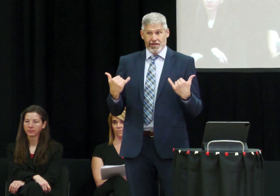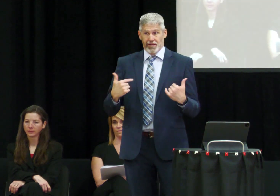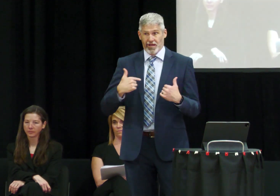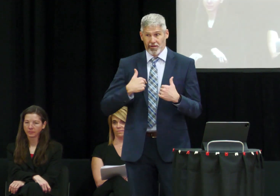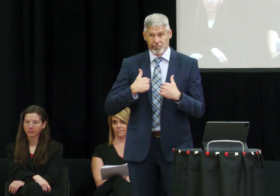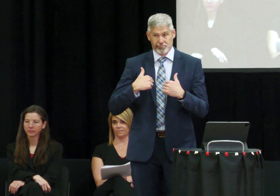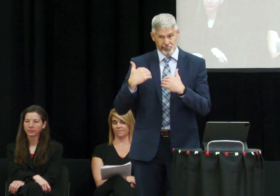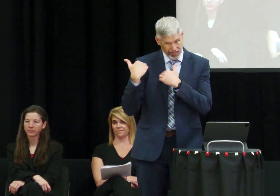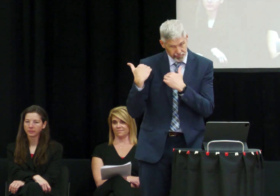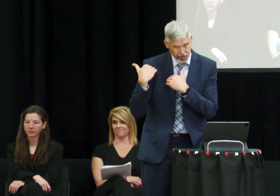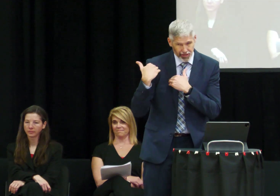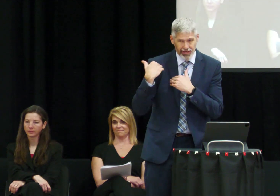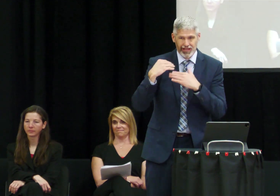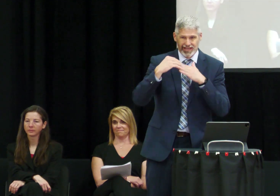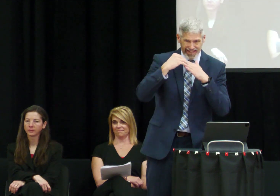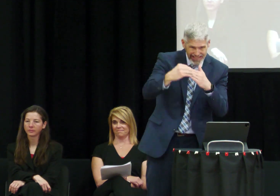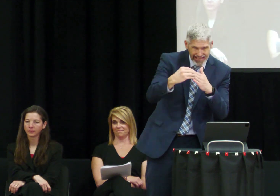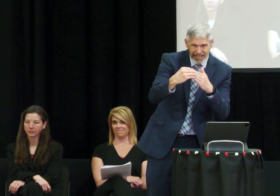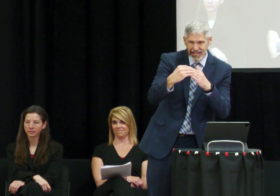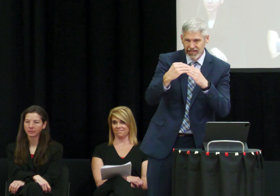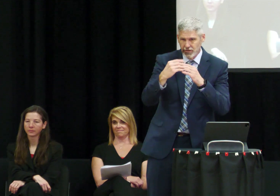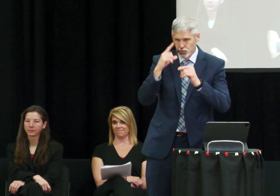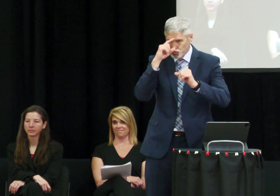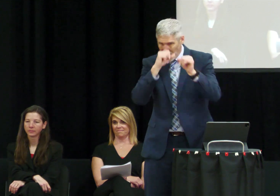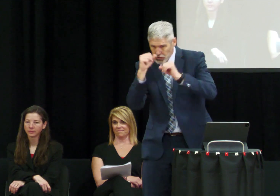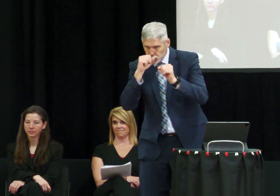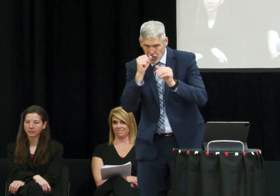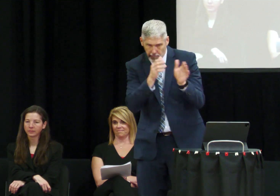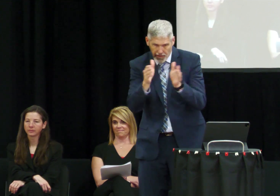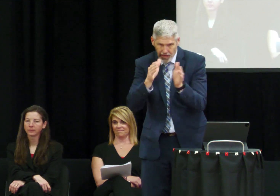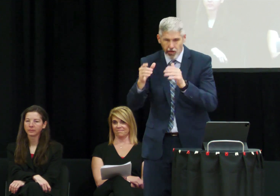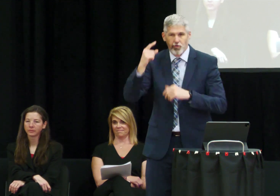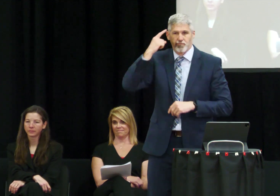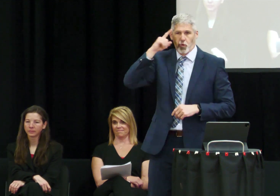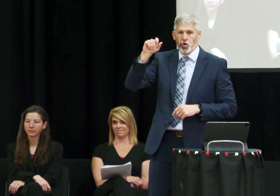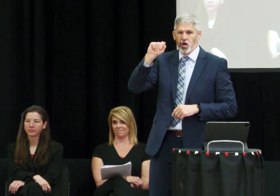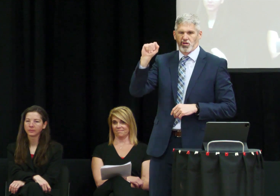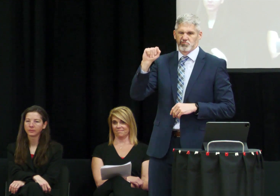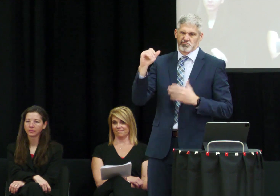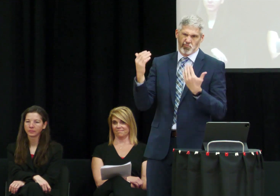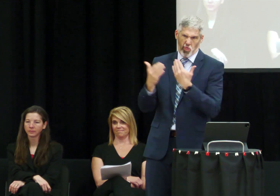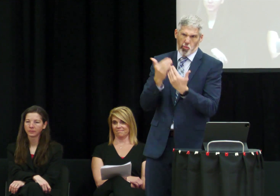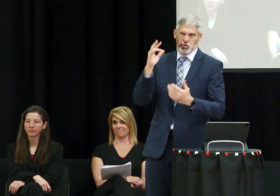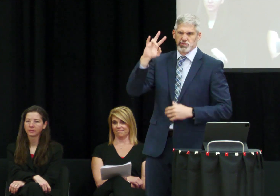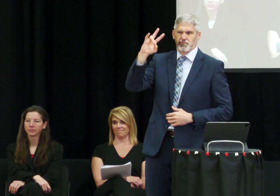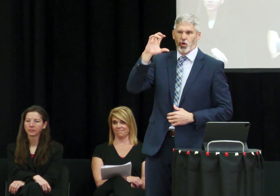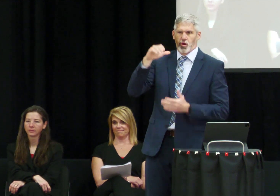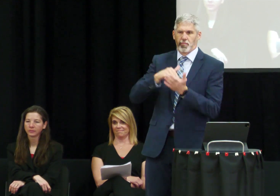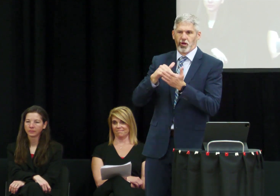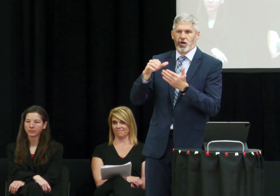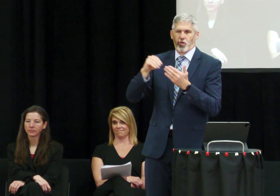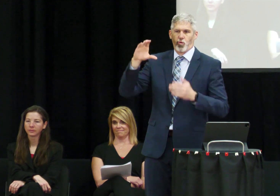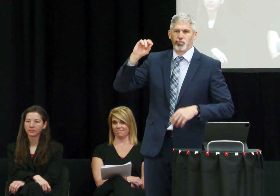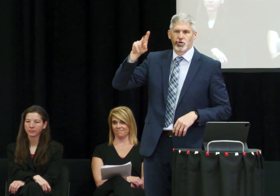Today, I am responsible for developing and leading strategy planning for an